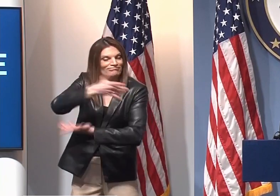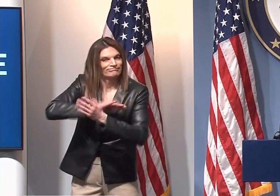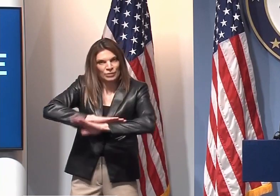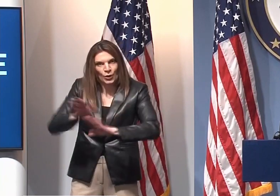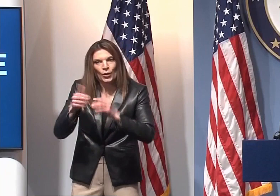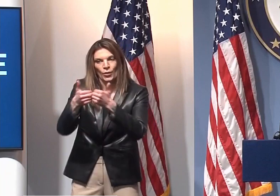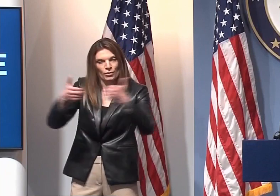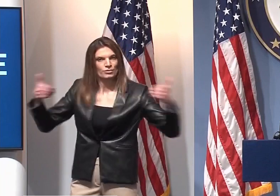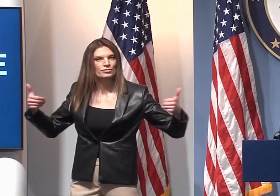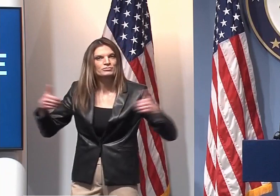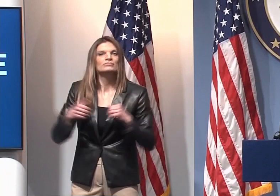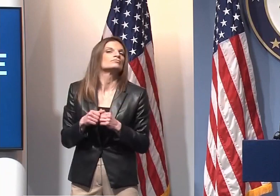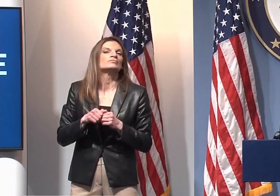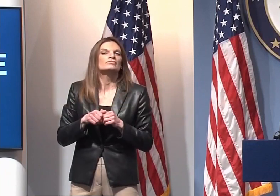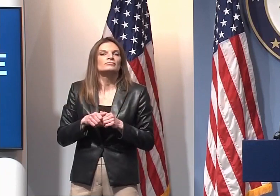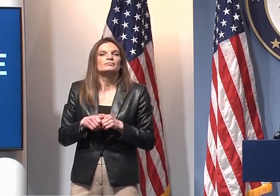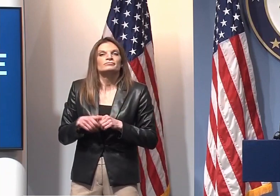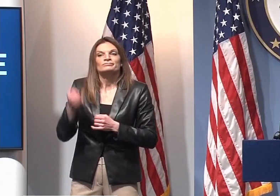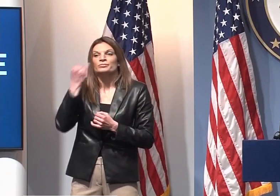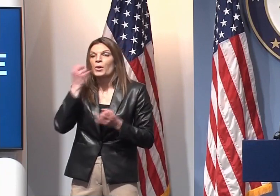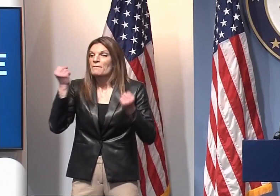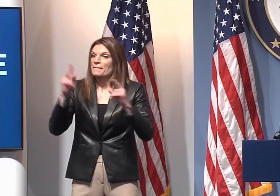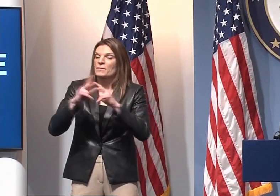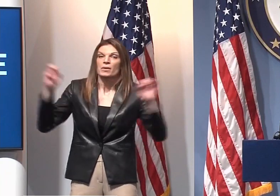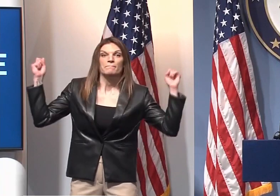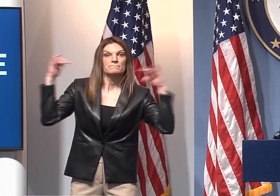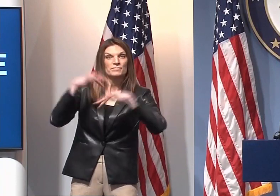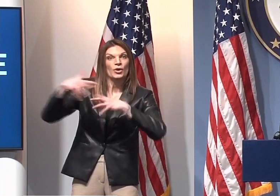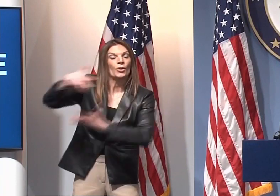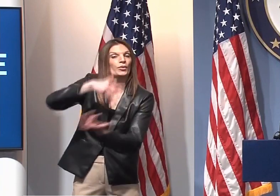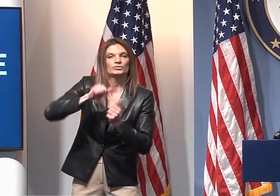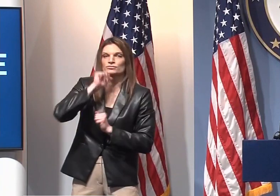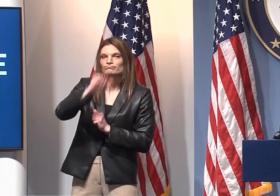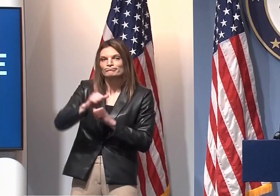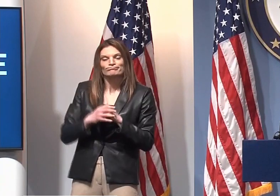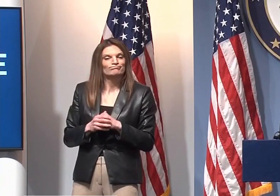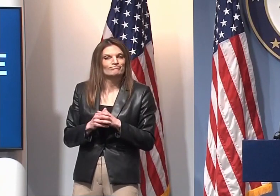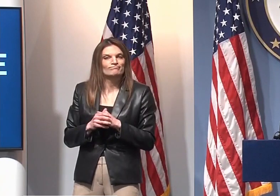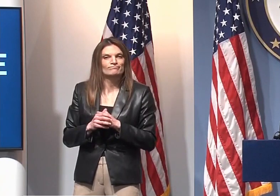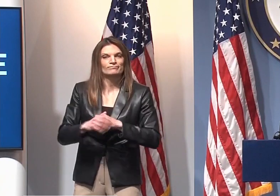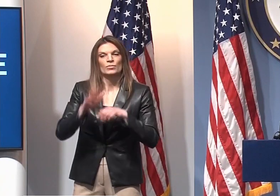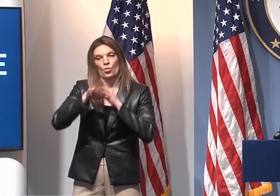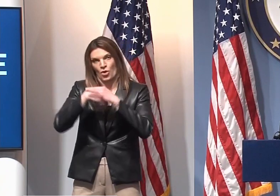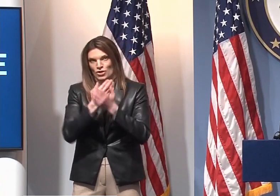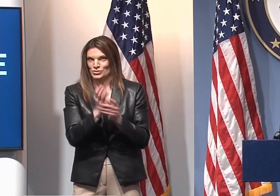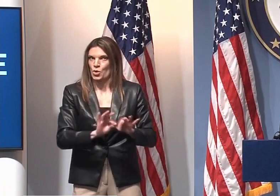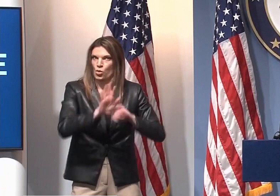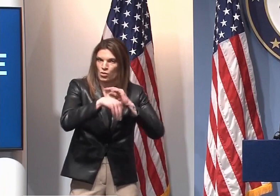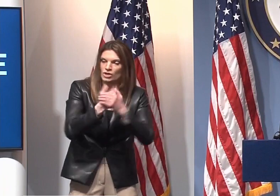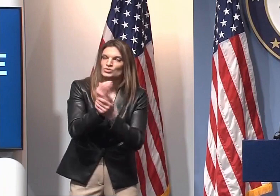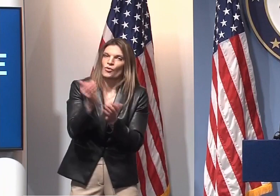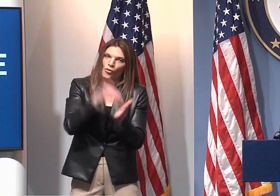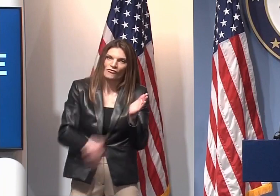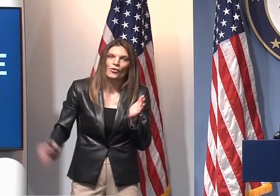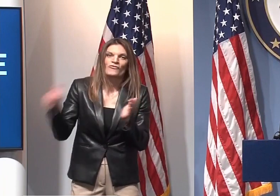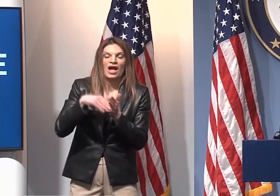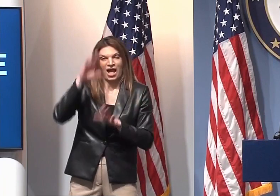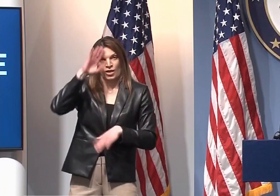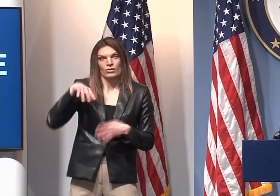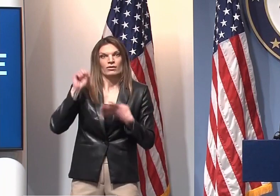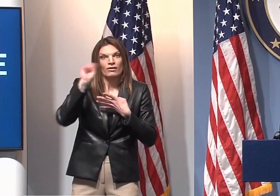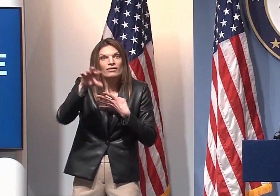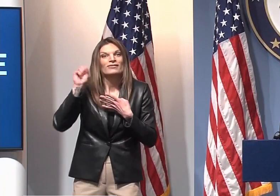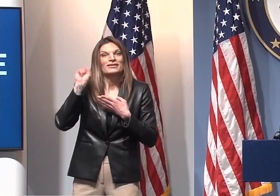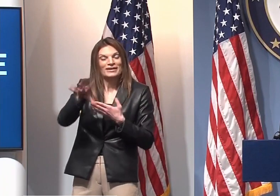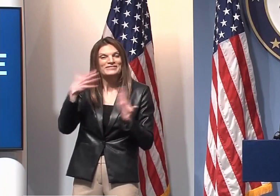distancing, avoid large gatherings, and wash your hands regularly. We know you have heard this over and over